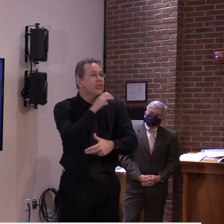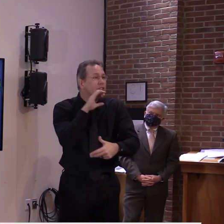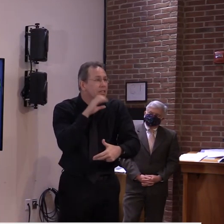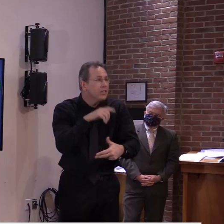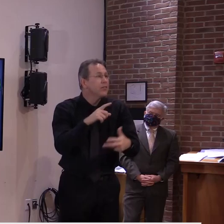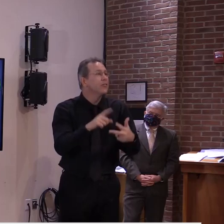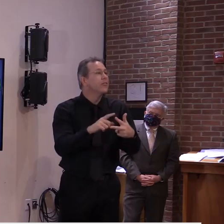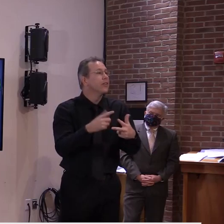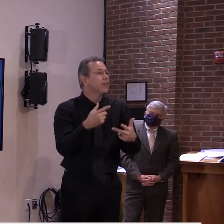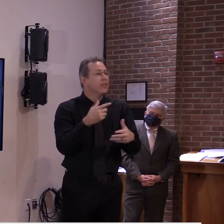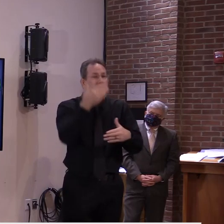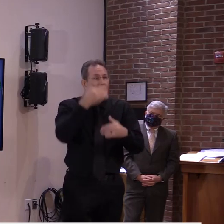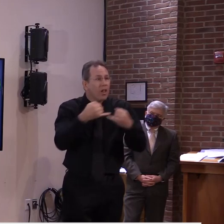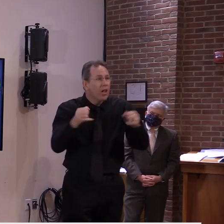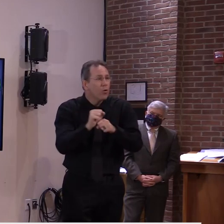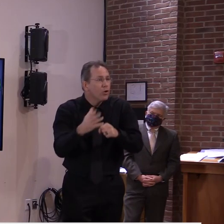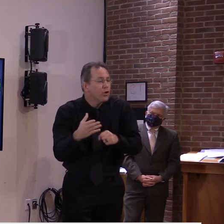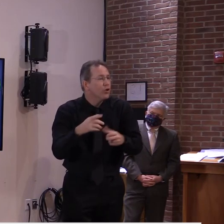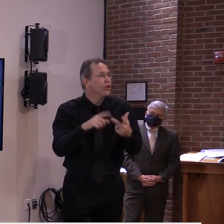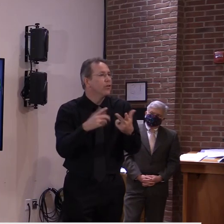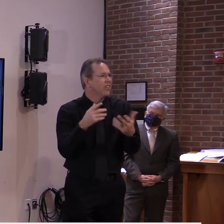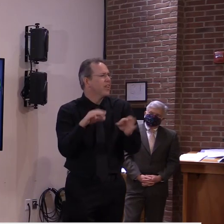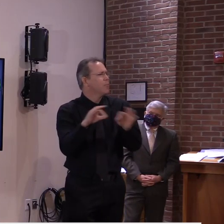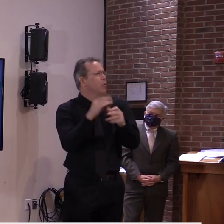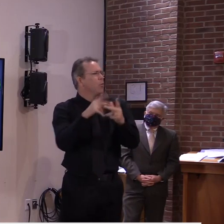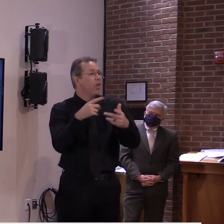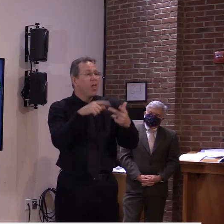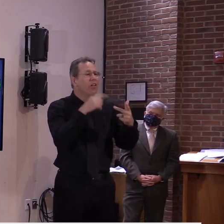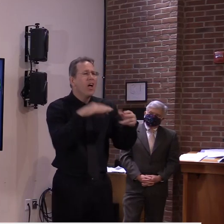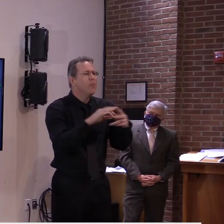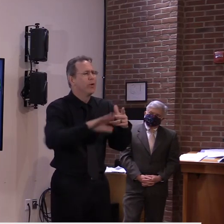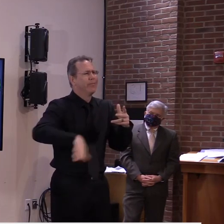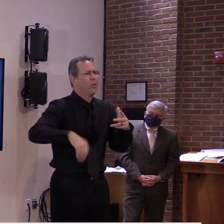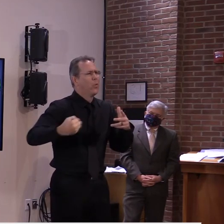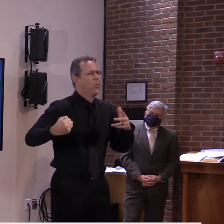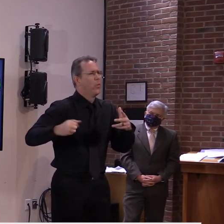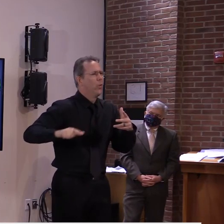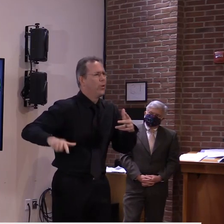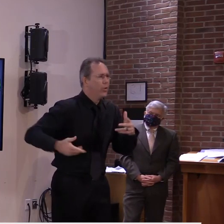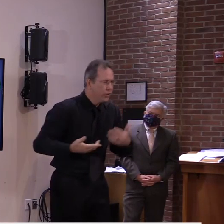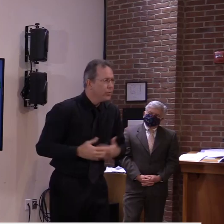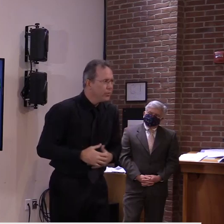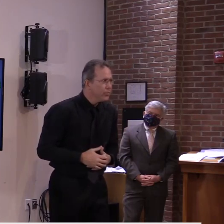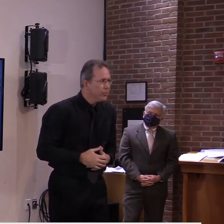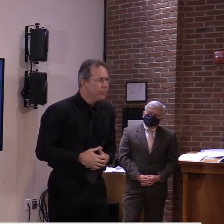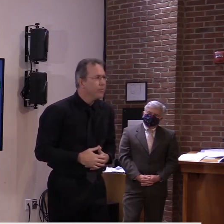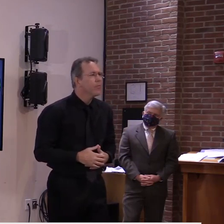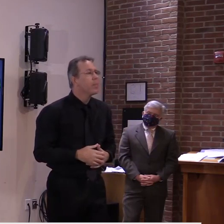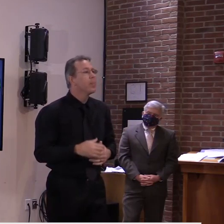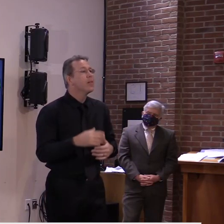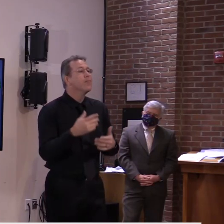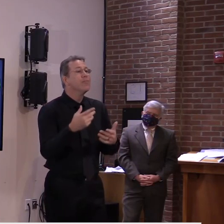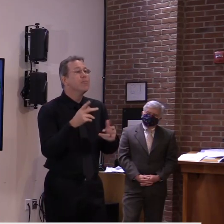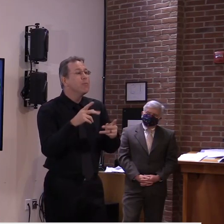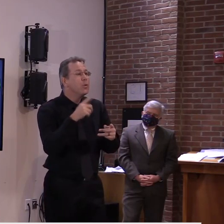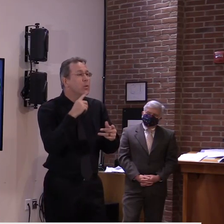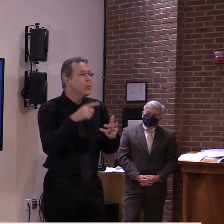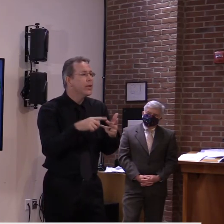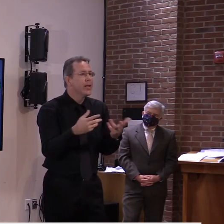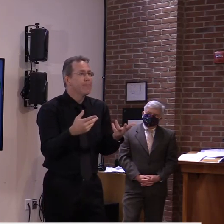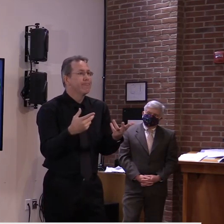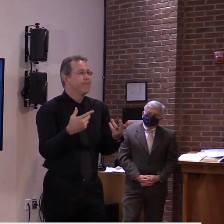are waiting for their priority group to come up and imminently going to be vaccinated, and then the people who are just not